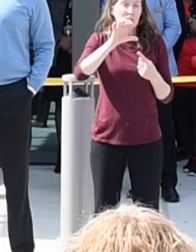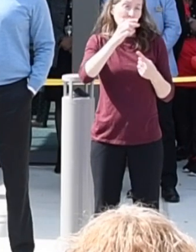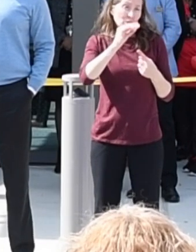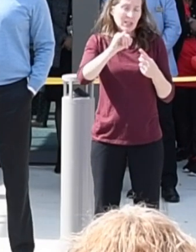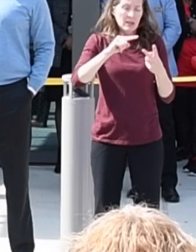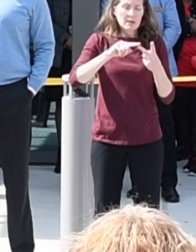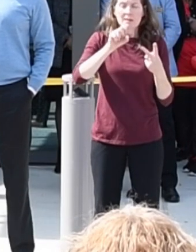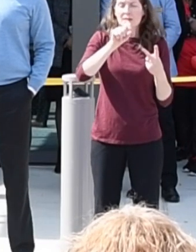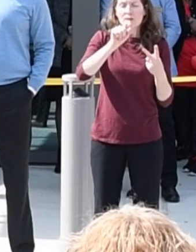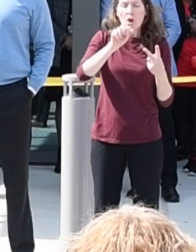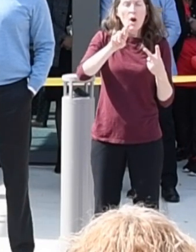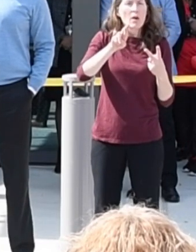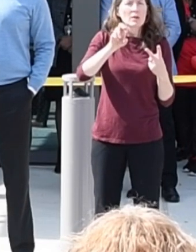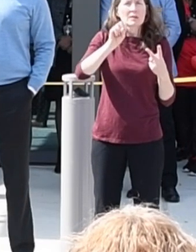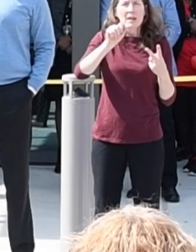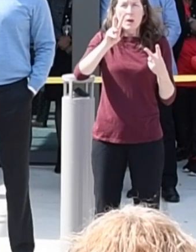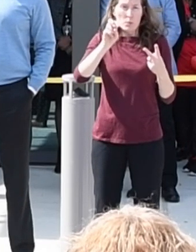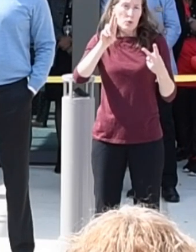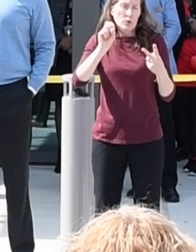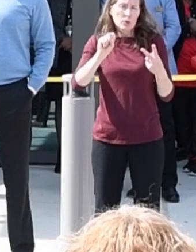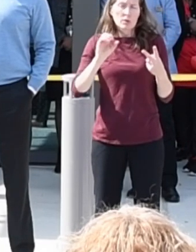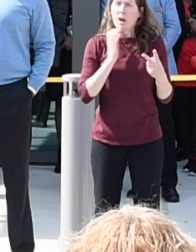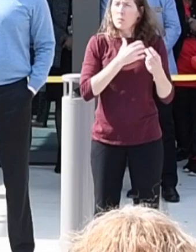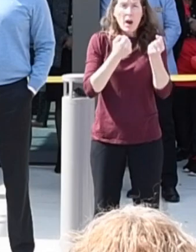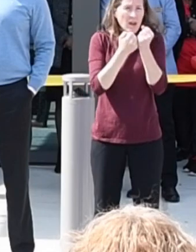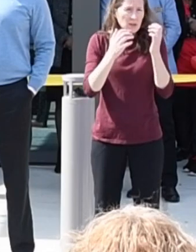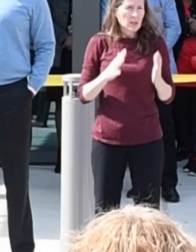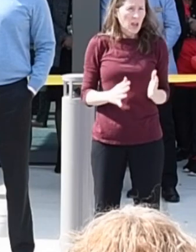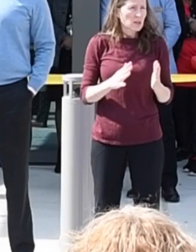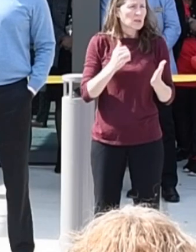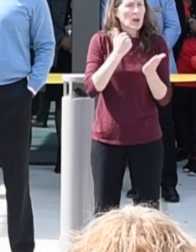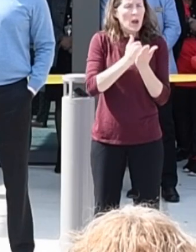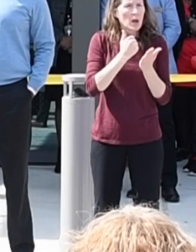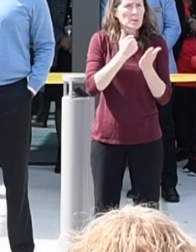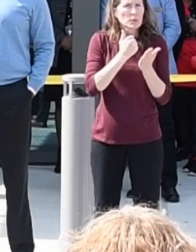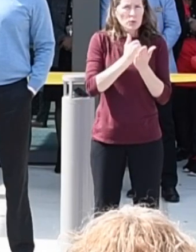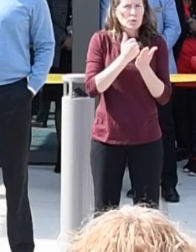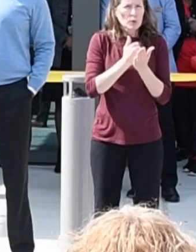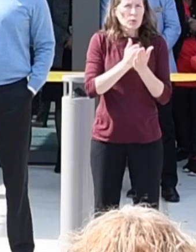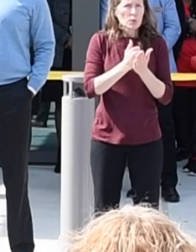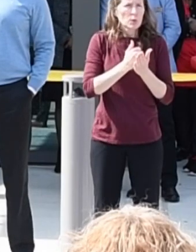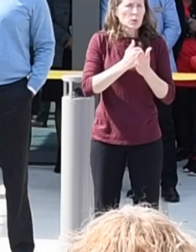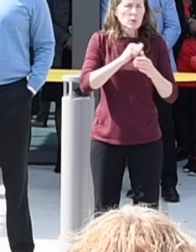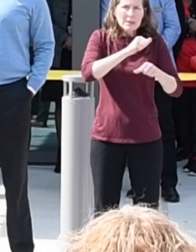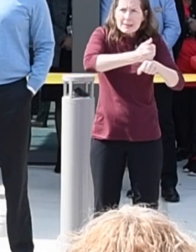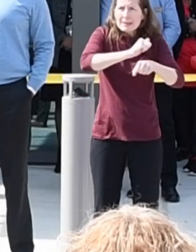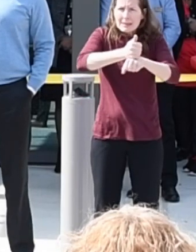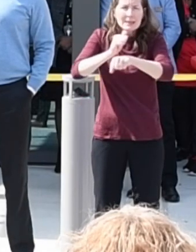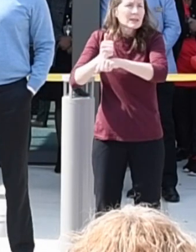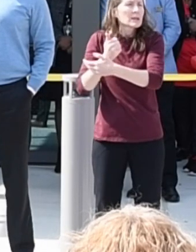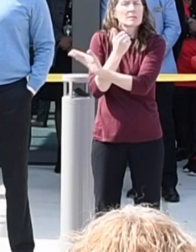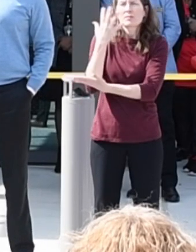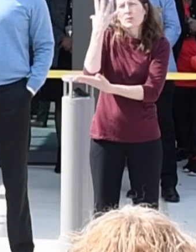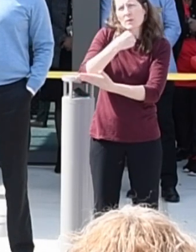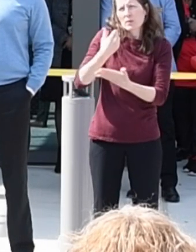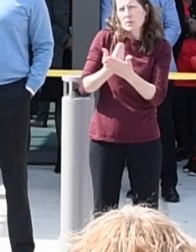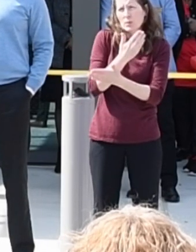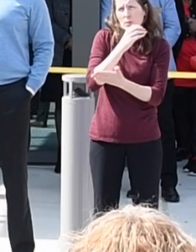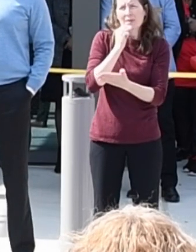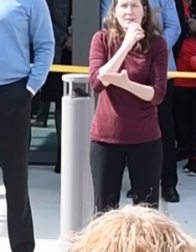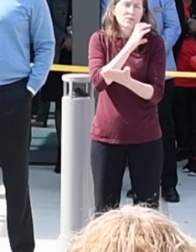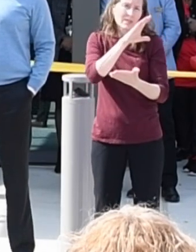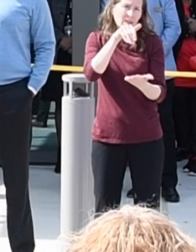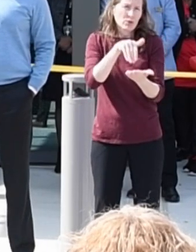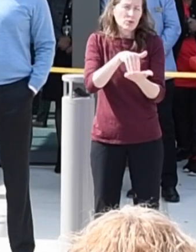advocates also helped pave the way for the development of this beautiful new senior center. And we're fortunate